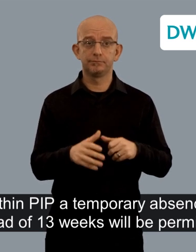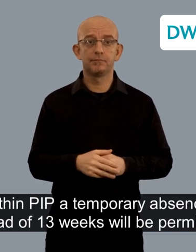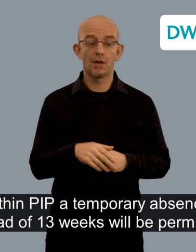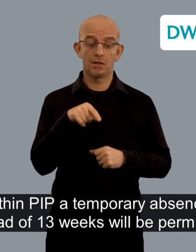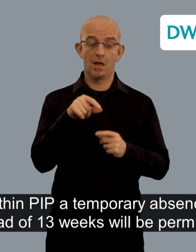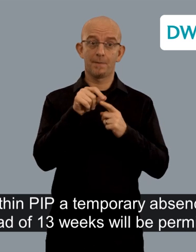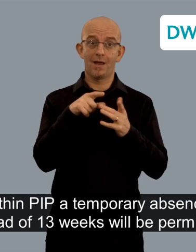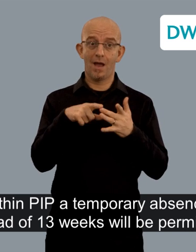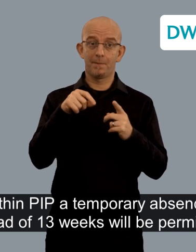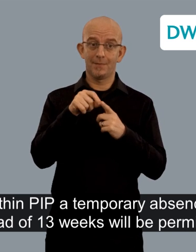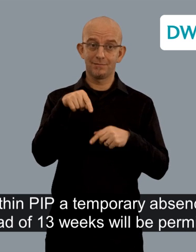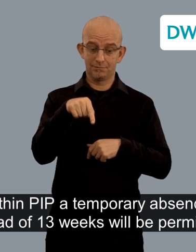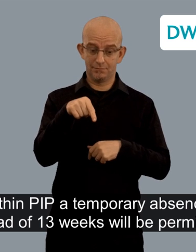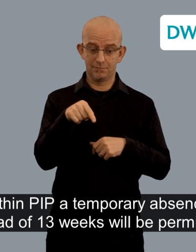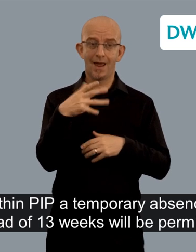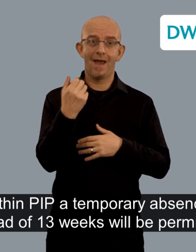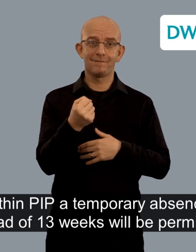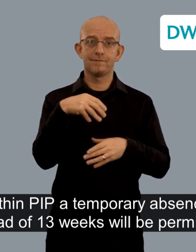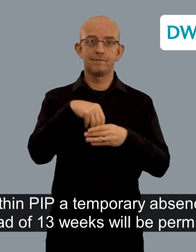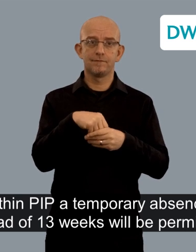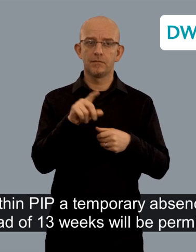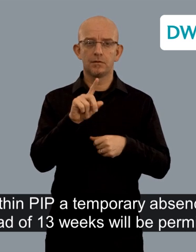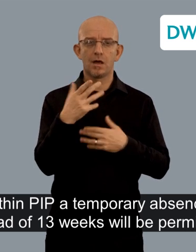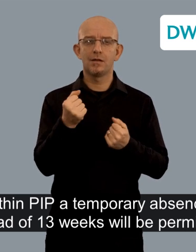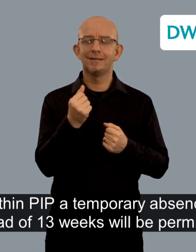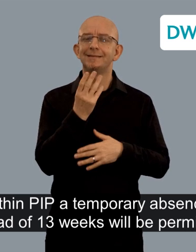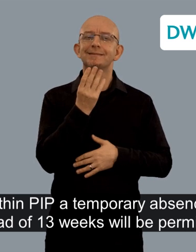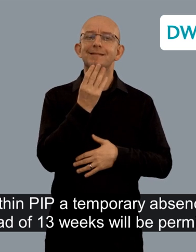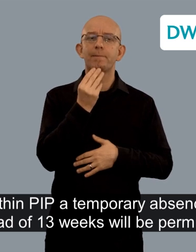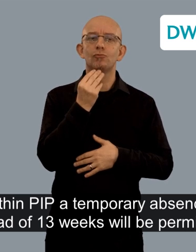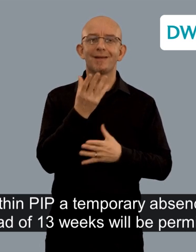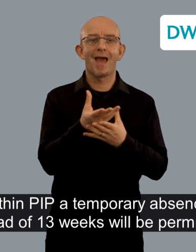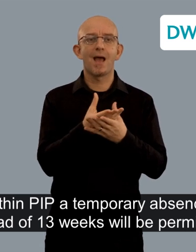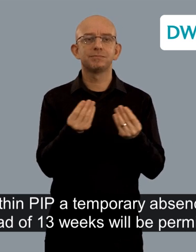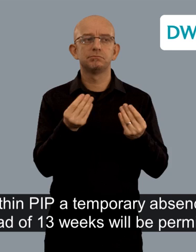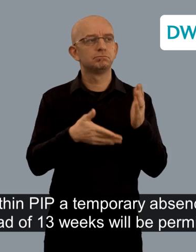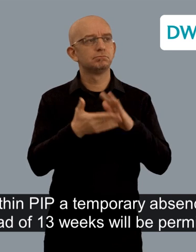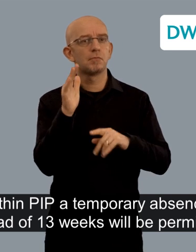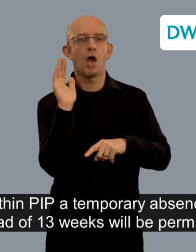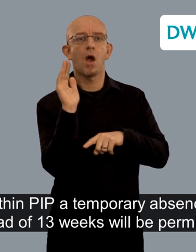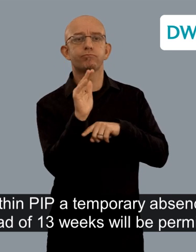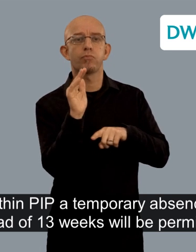Within PIP, a temporary absence abroad of 13 weeks will be